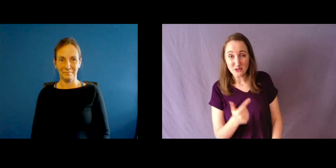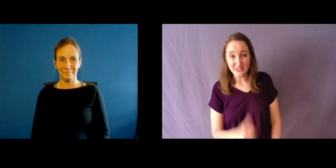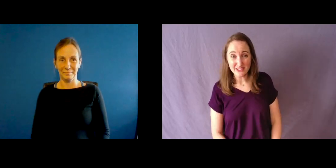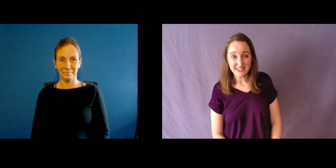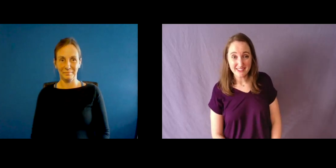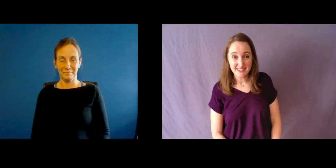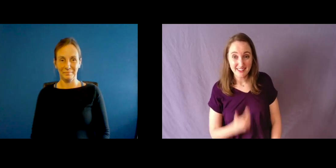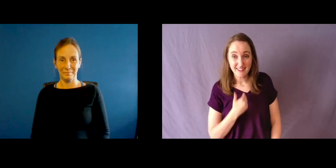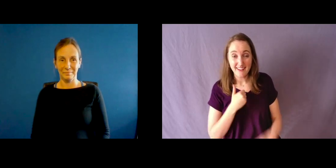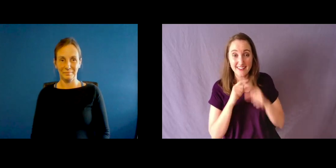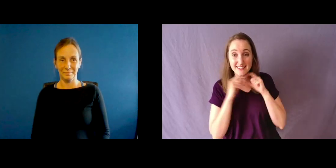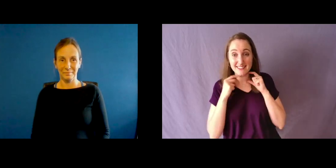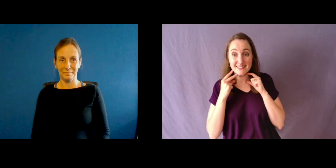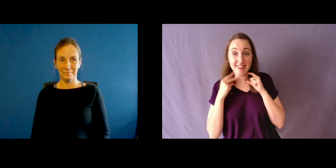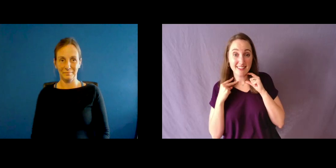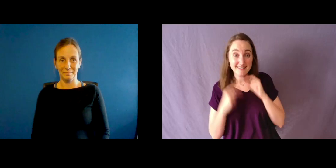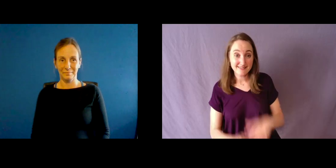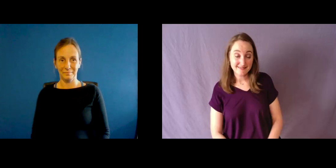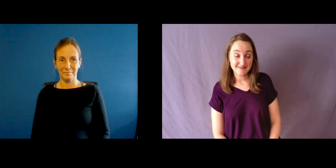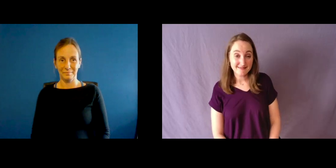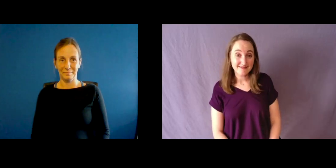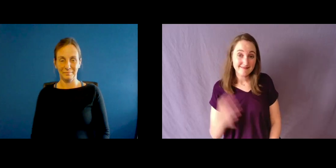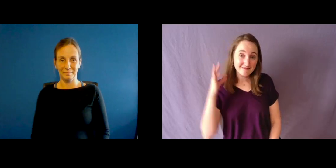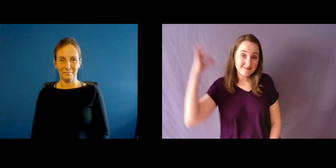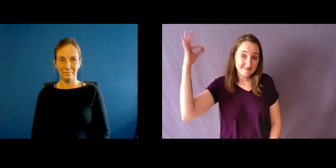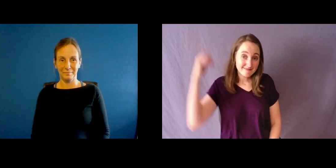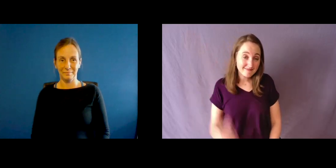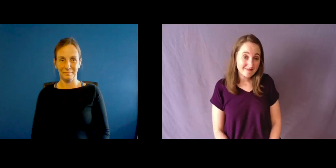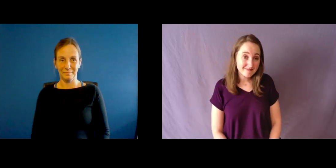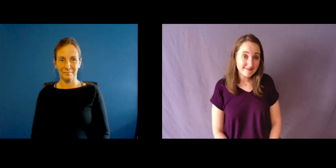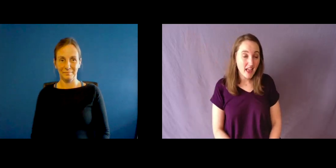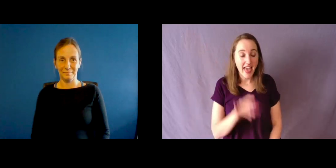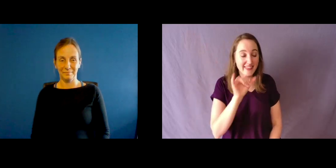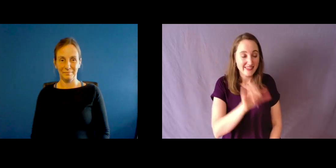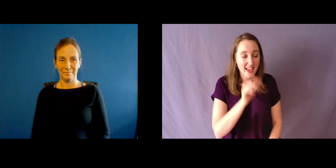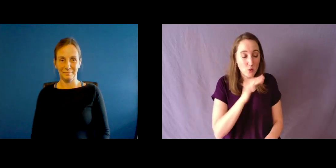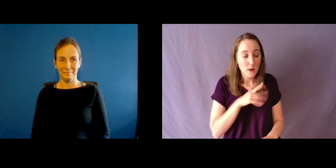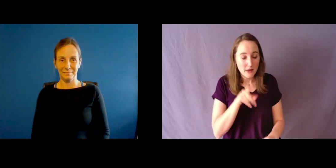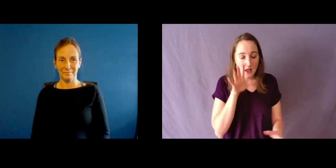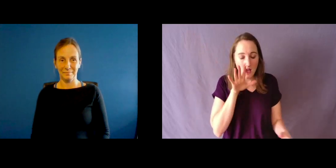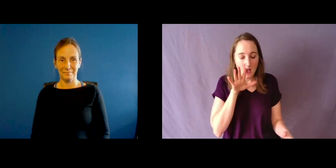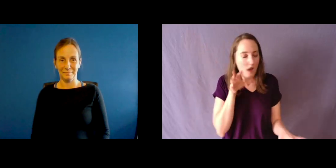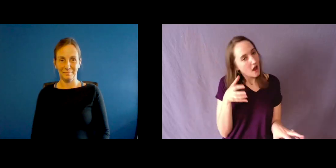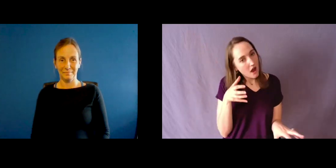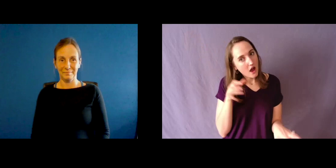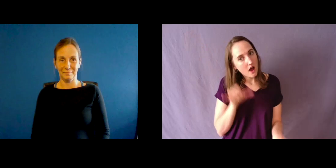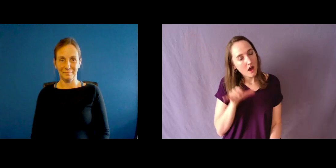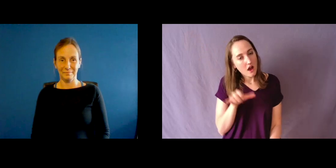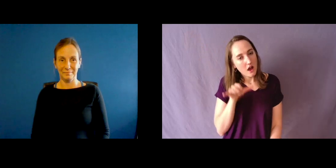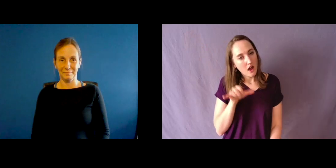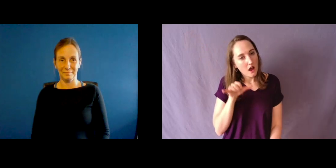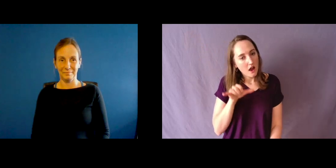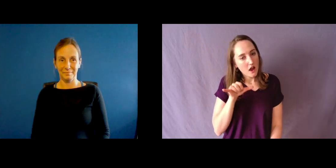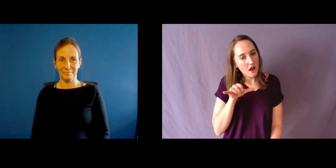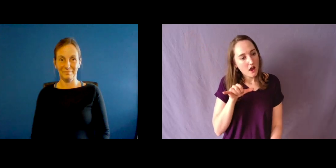has that like leash, and it just completely a total paradigm shift, occurred, because she's like,